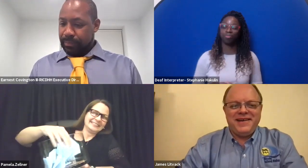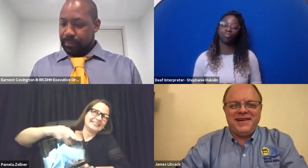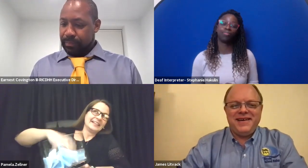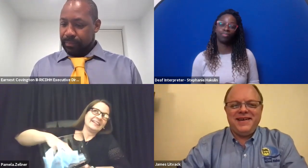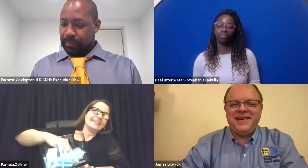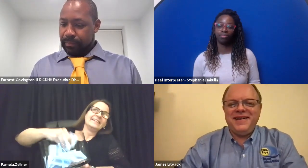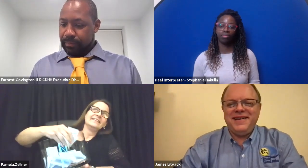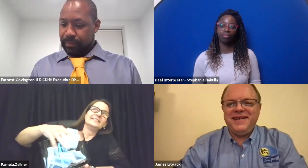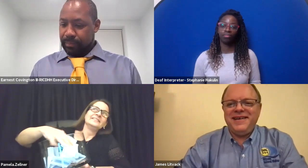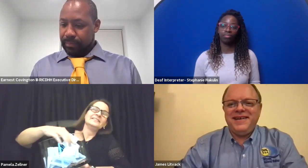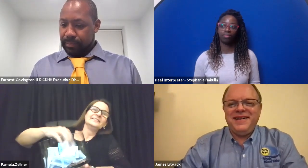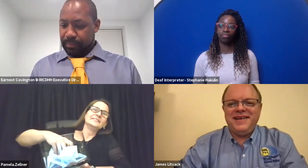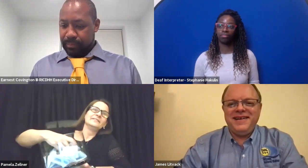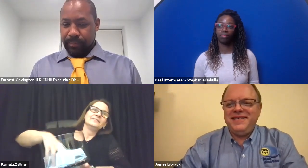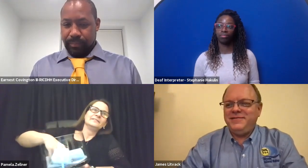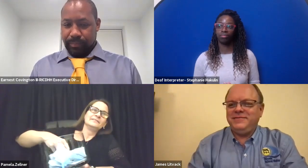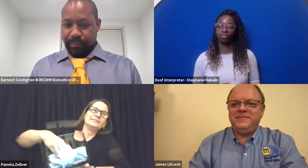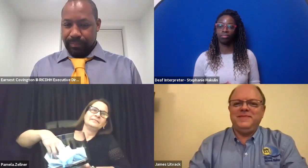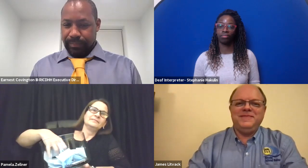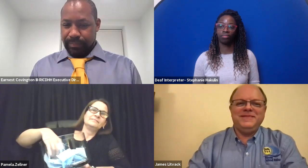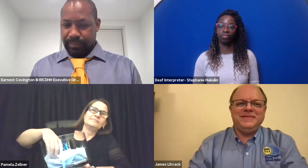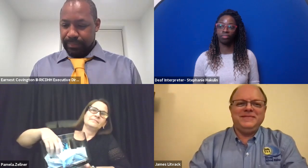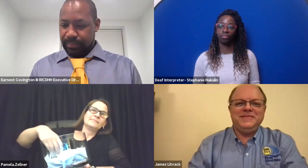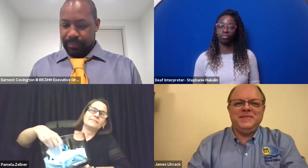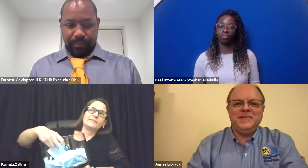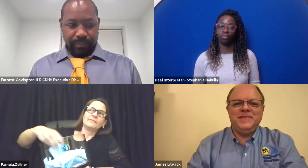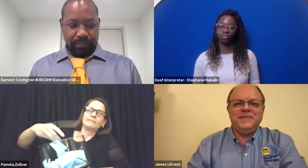is for one of your gorgeous sweatshirts.